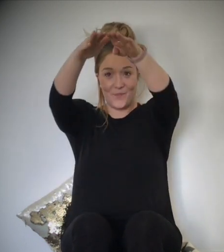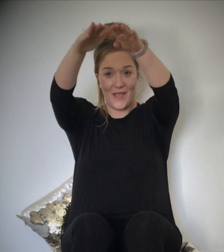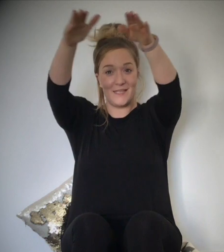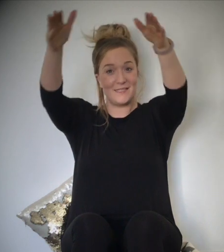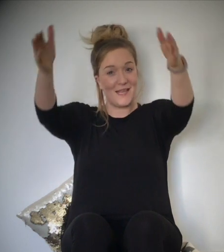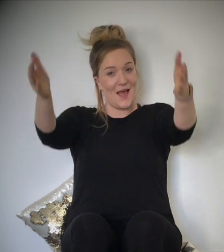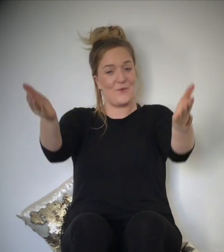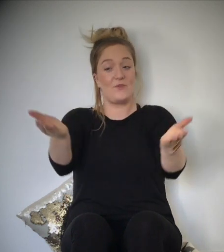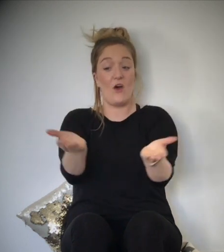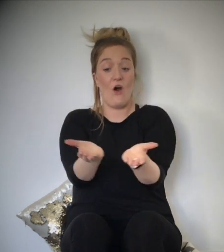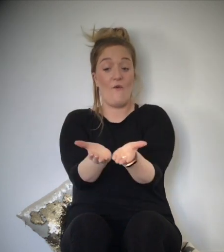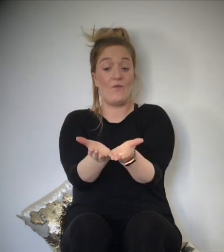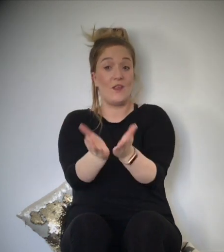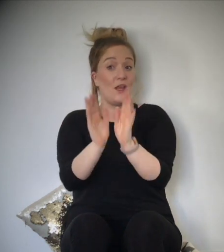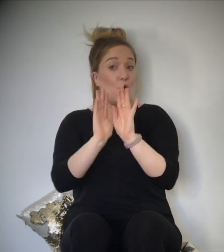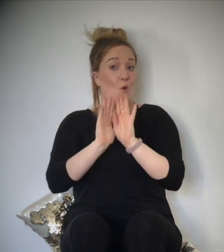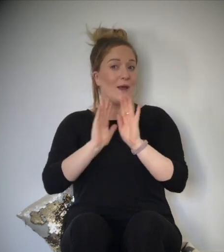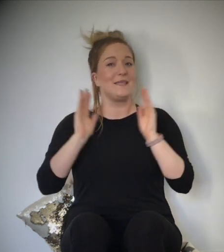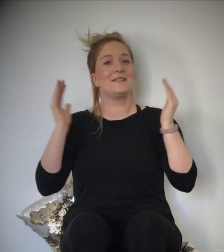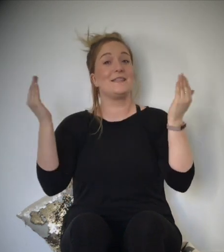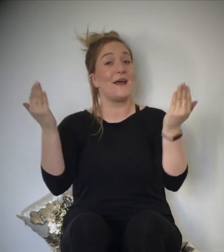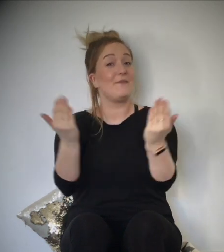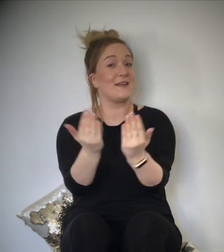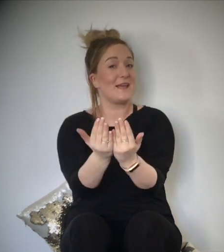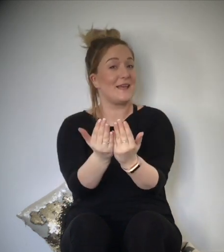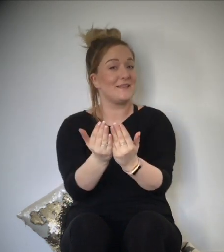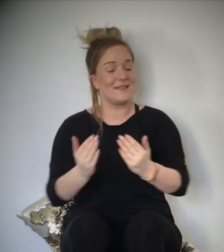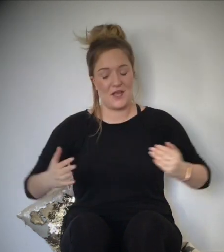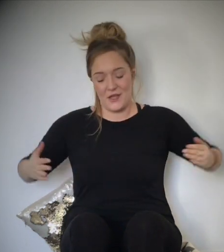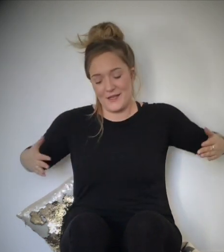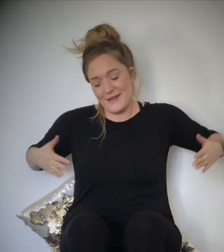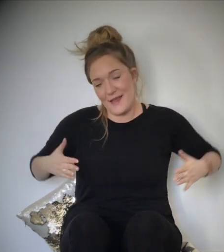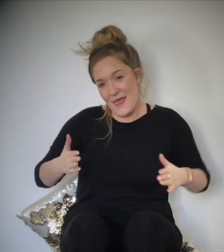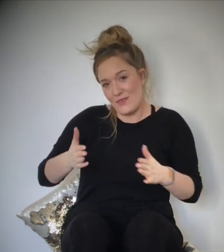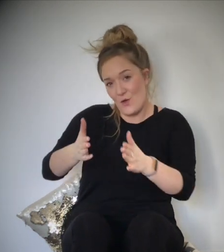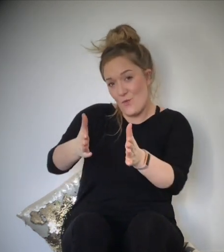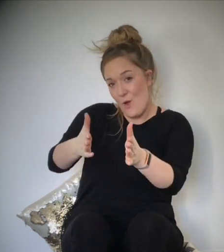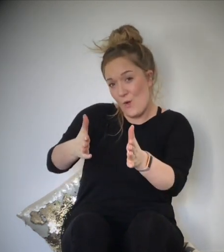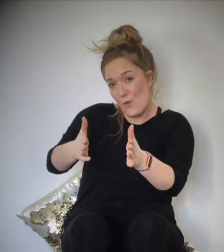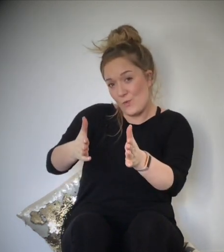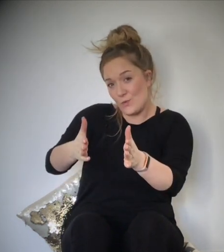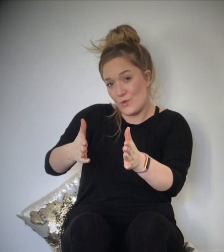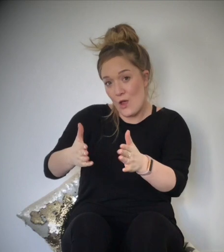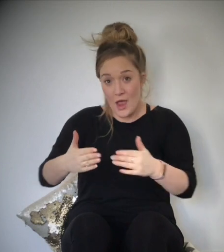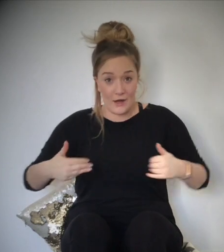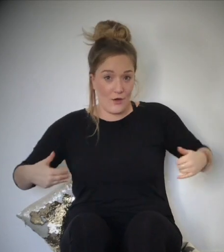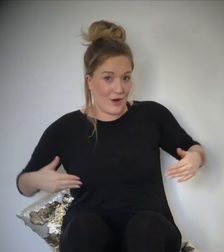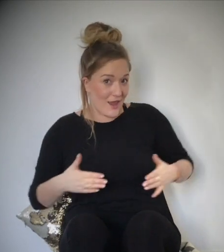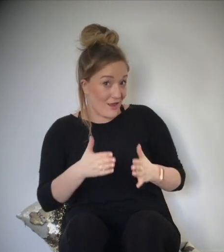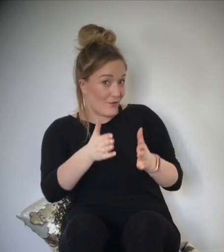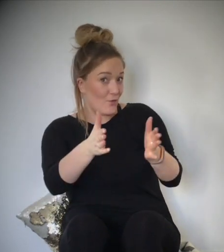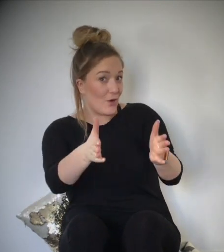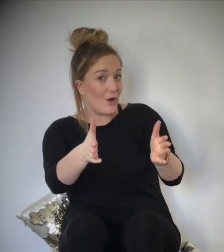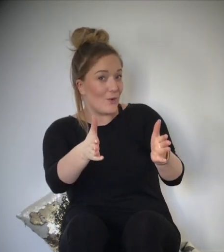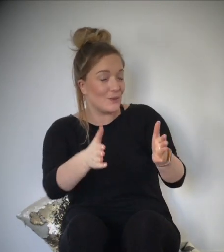South of the equator, navigator, gotta hit the road, gotta hit the road